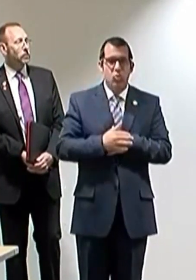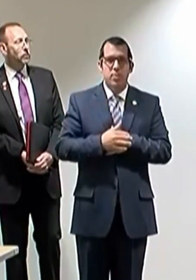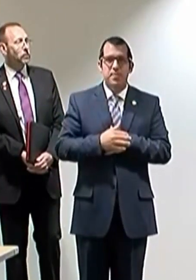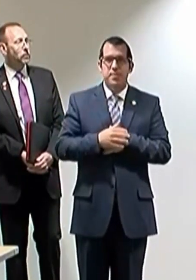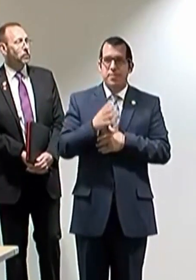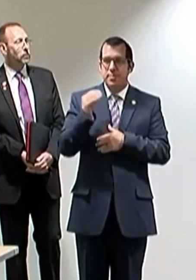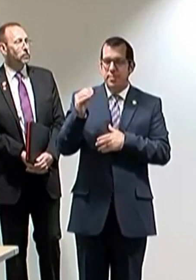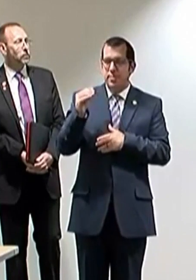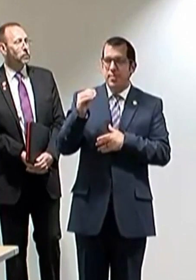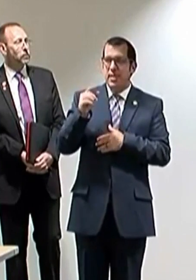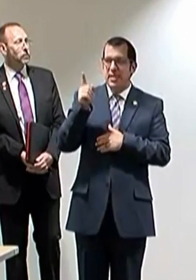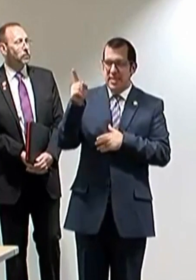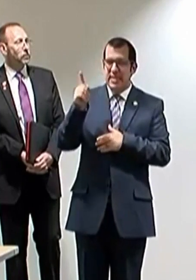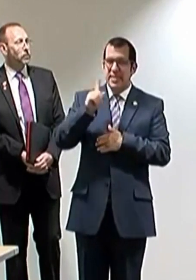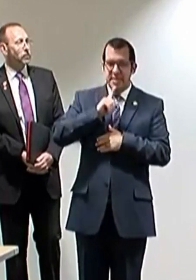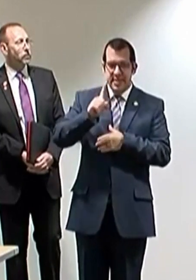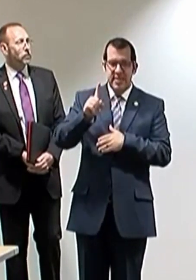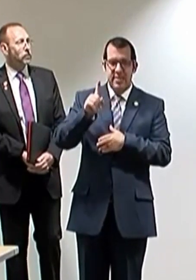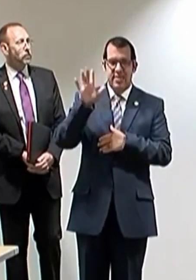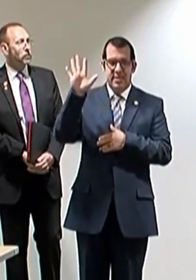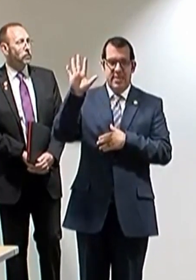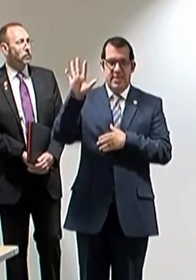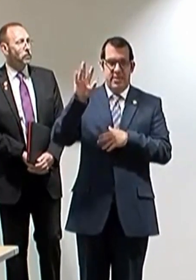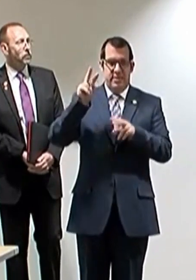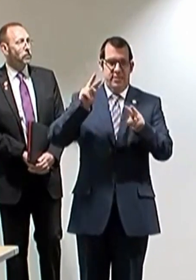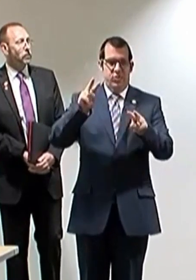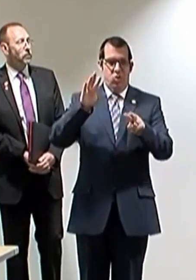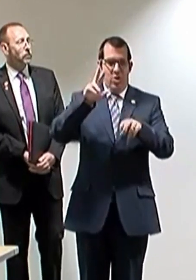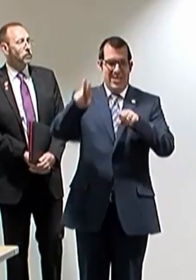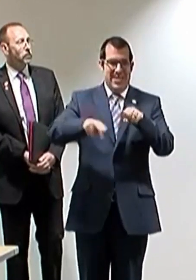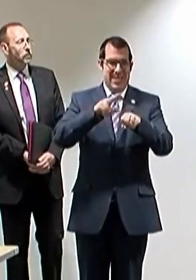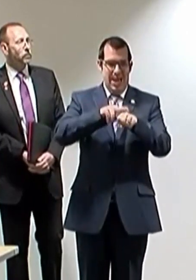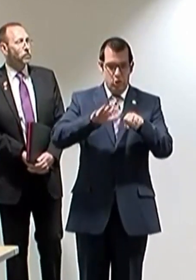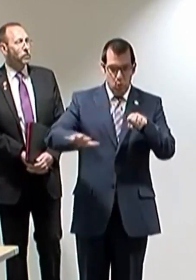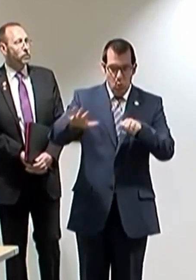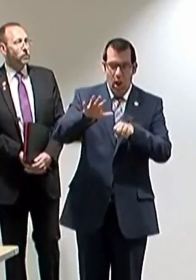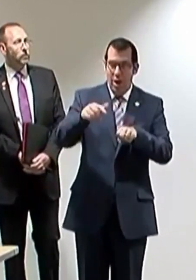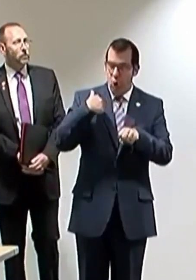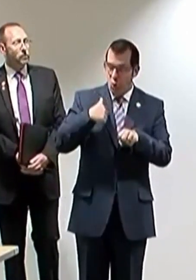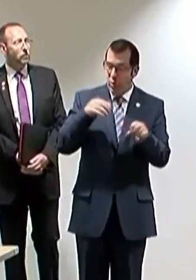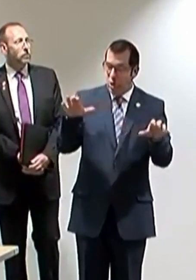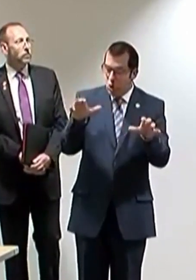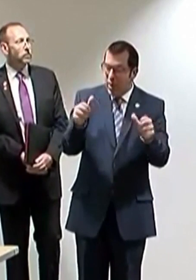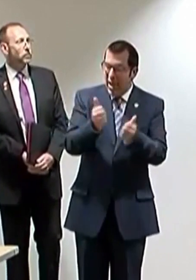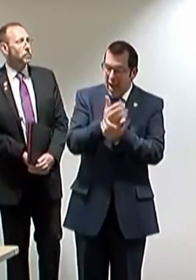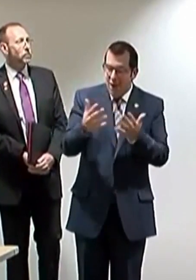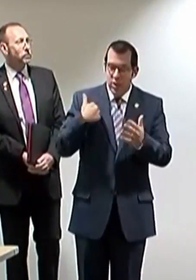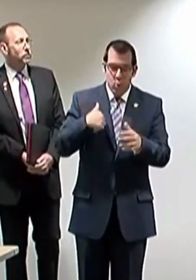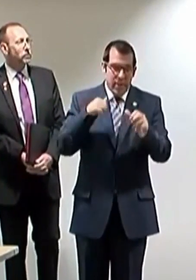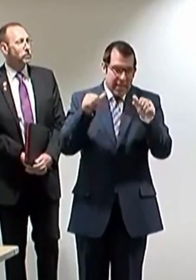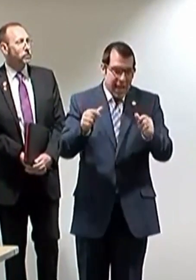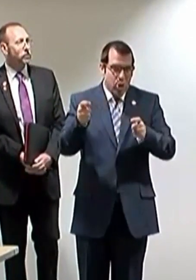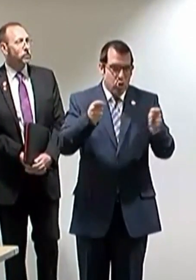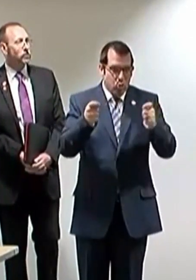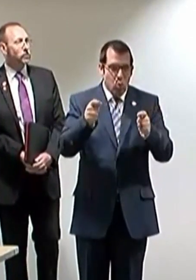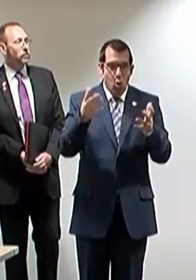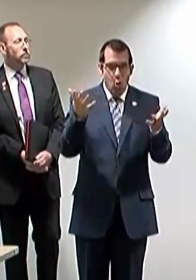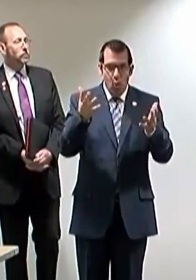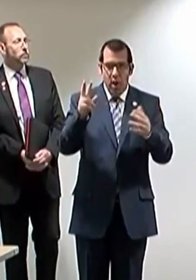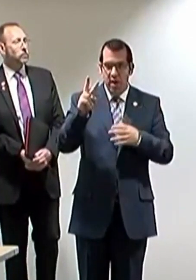he is looking at the national picture and saying, are we doing all we can to control the violence that we